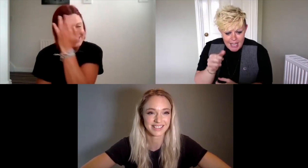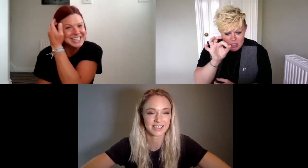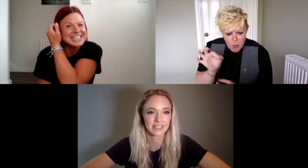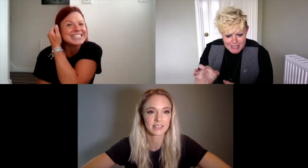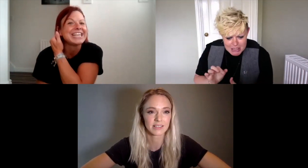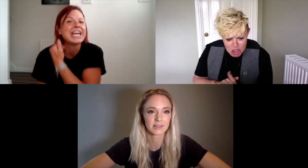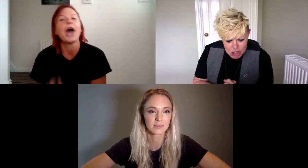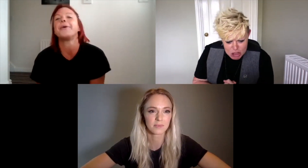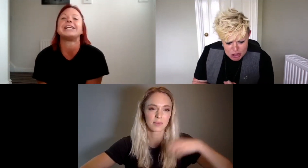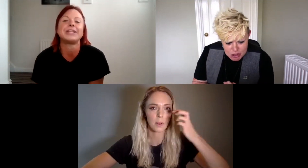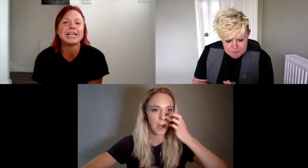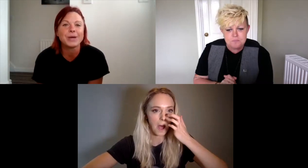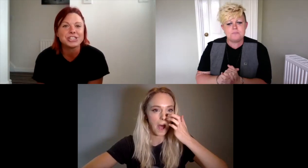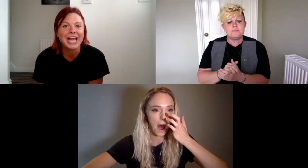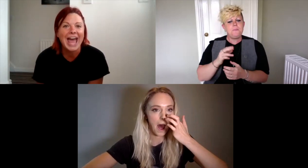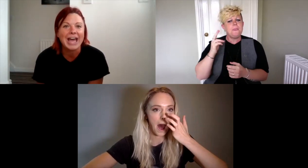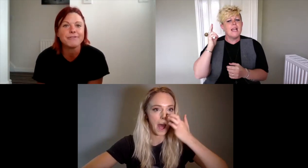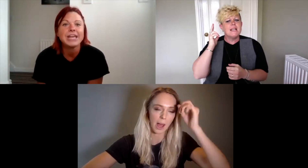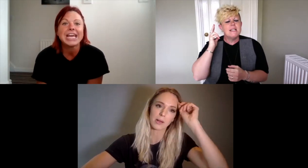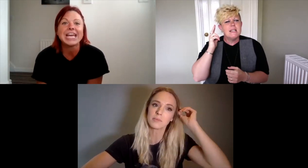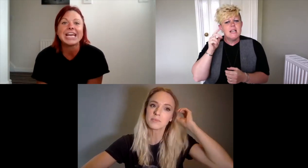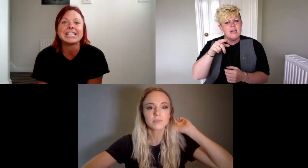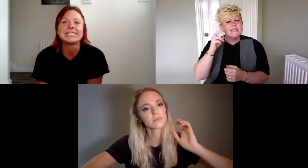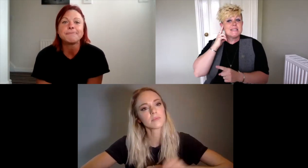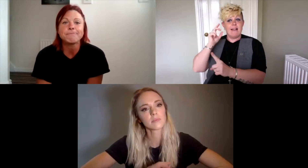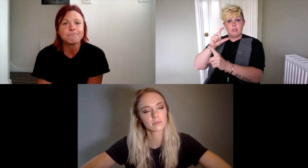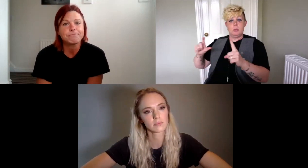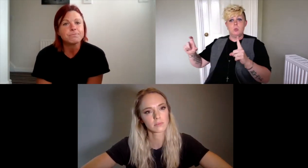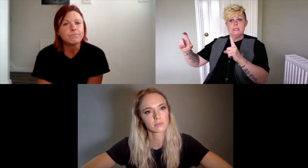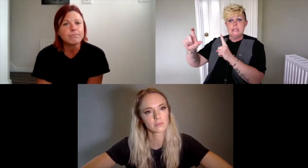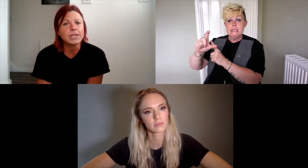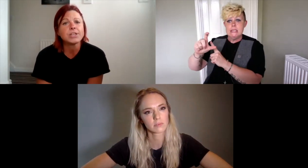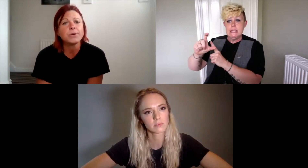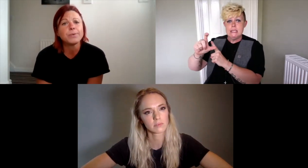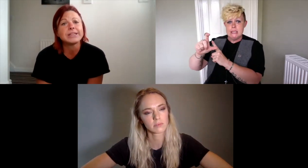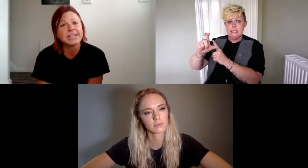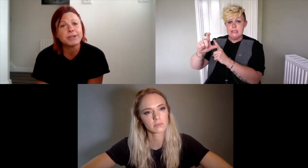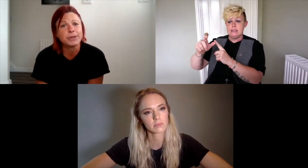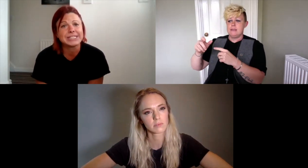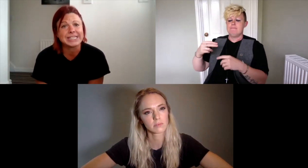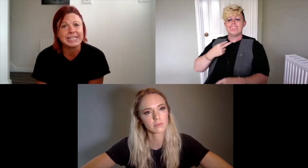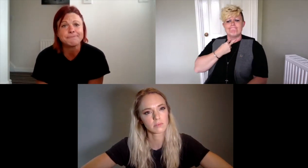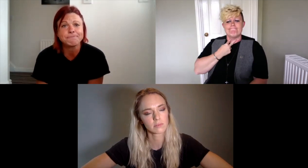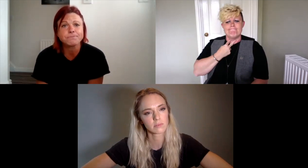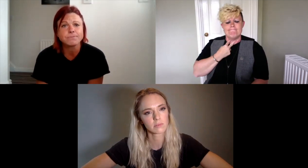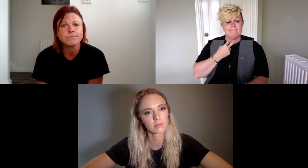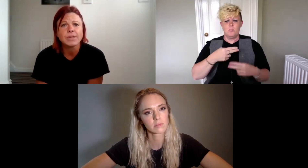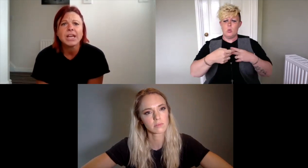Yeah, fantastic. Okay, so the next question I have is, so with the deaf